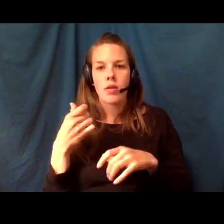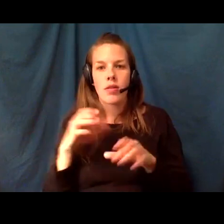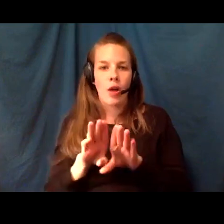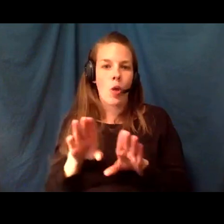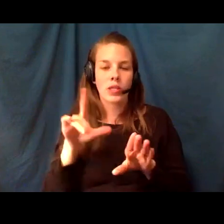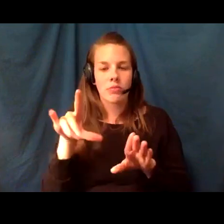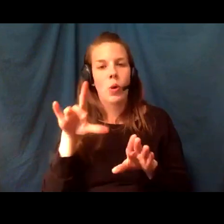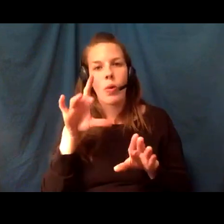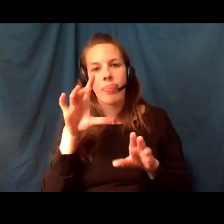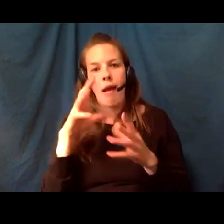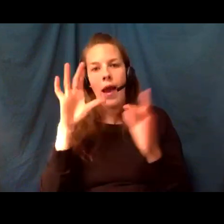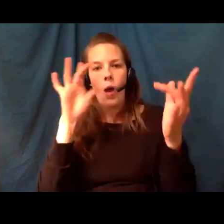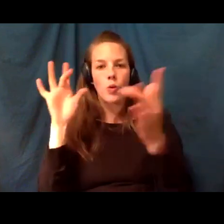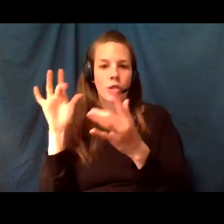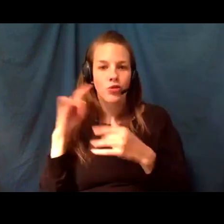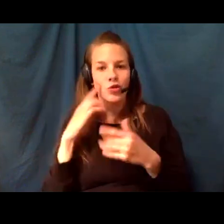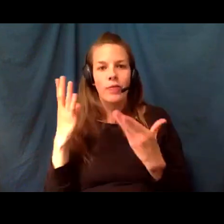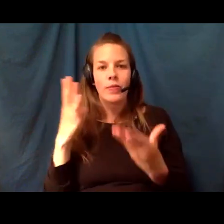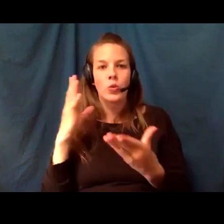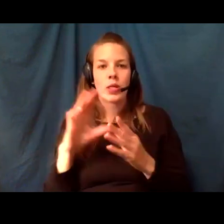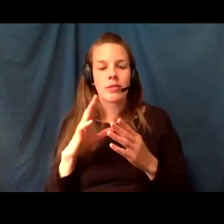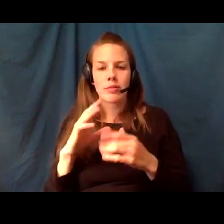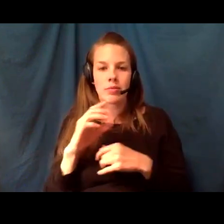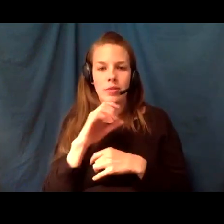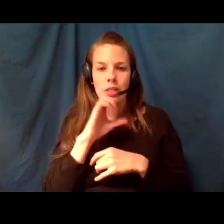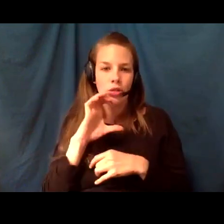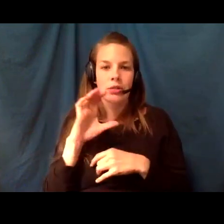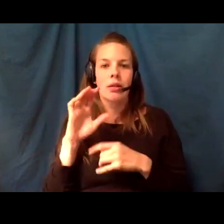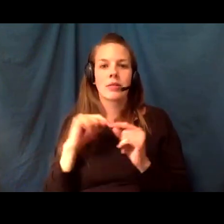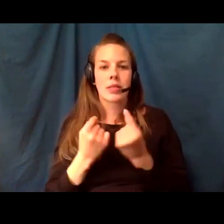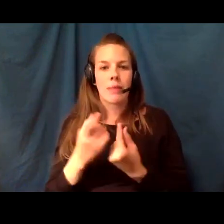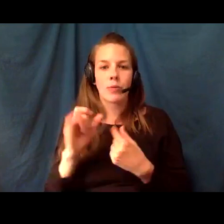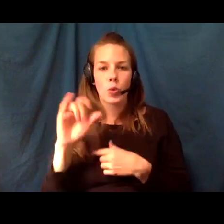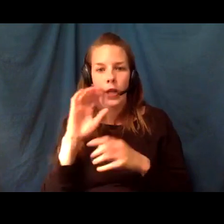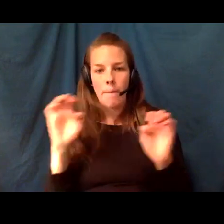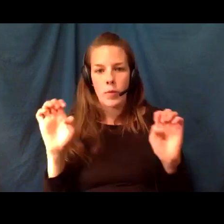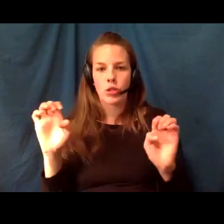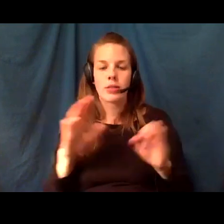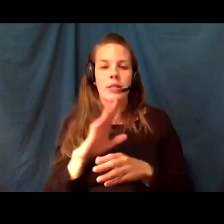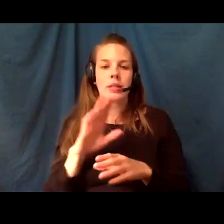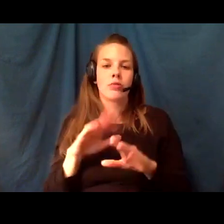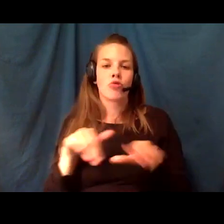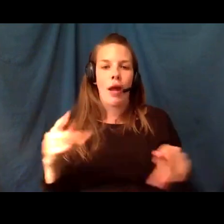services to our seniors and to our teens, as well as emergency child care for those that were in need.